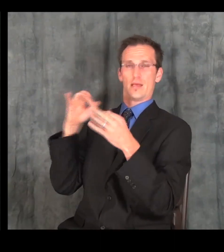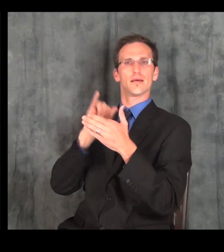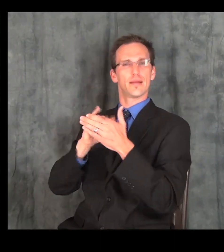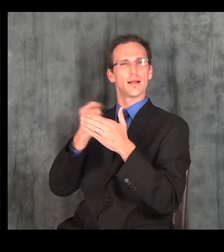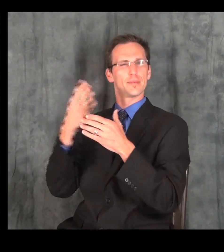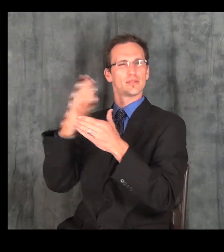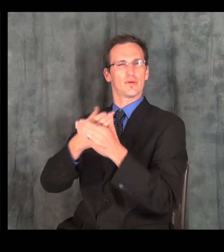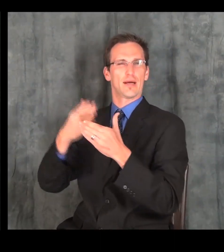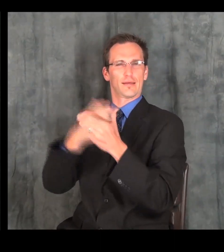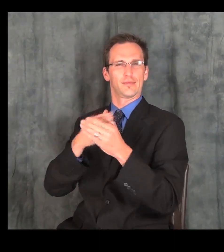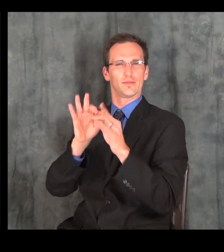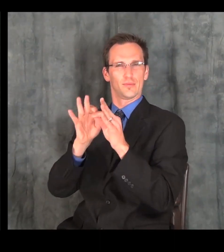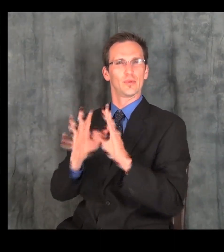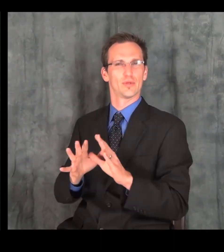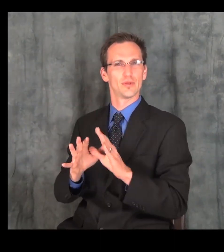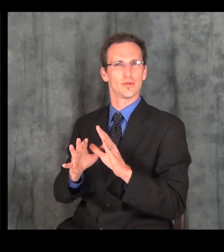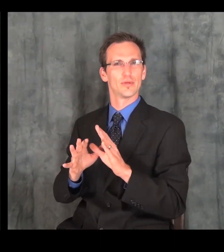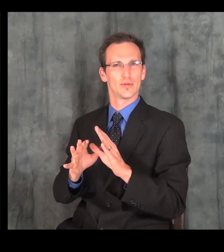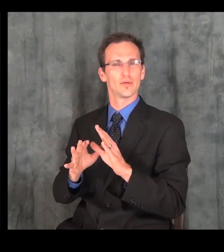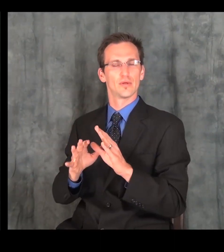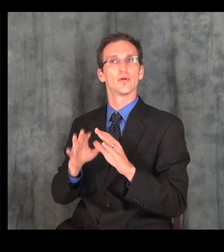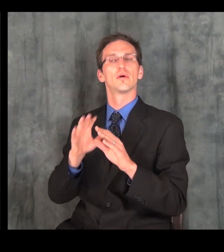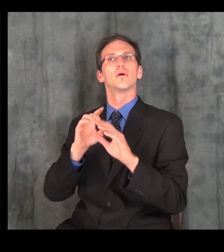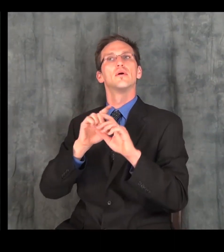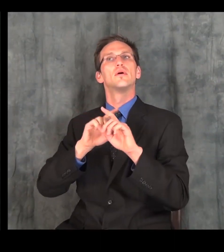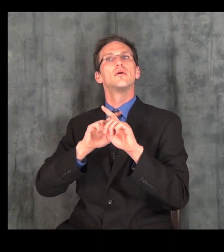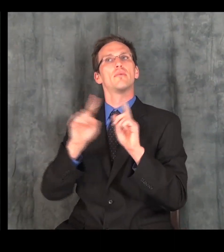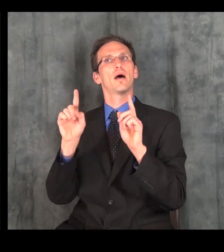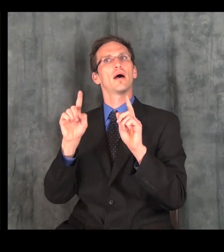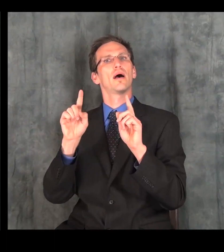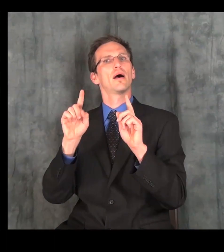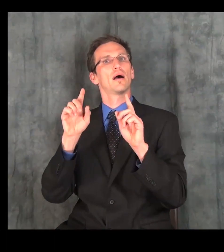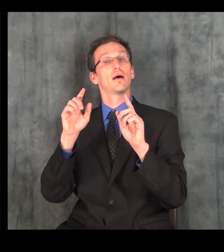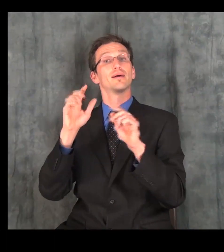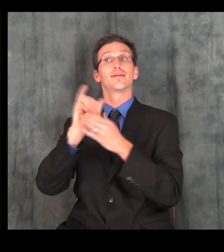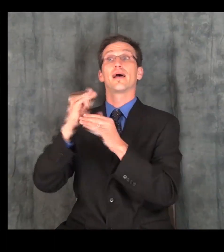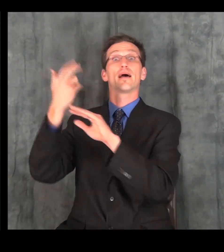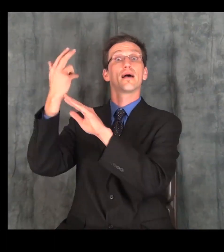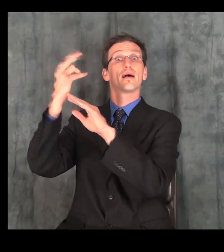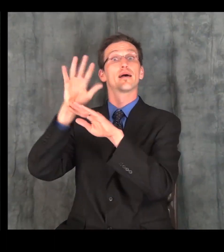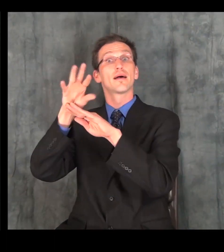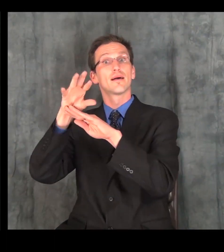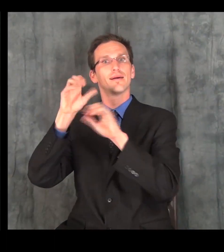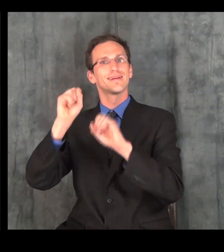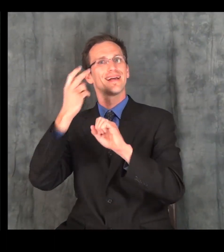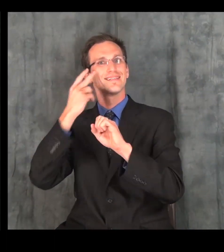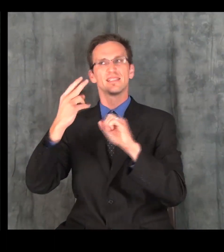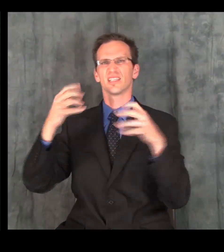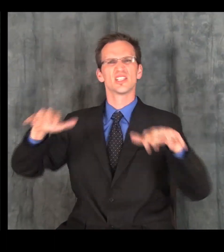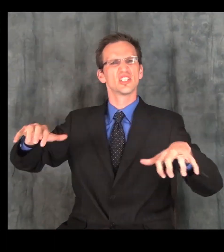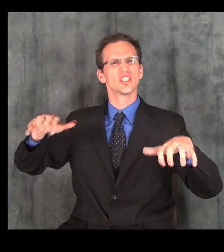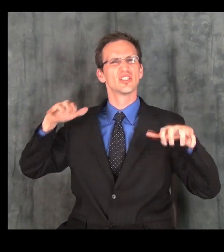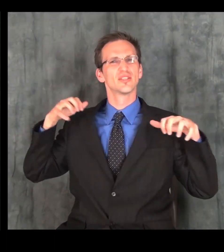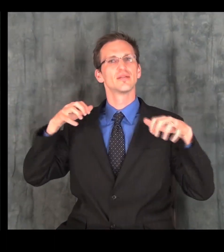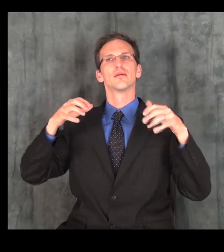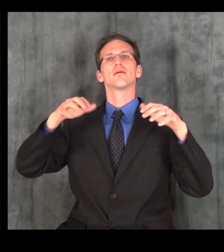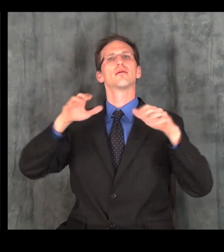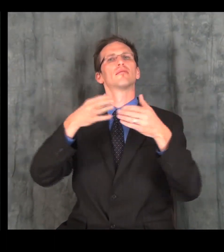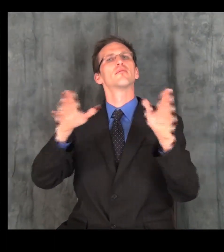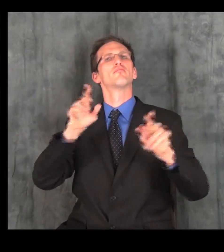her. But also there was this sort of view of the public gallery, and you can actually see me kind of sitting there trying to look like I'm not